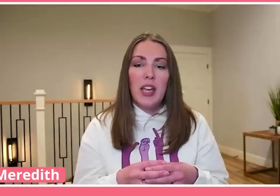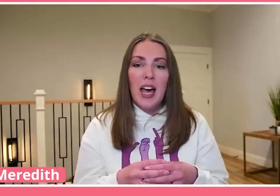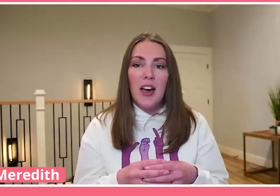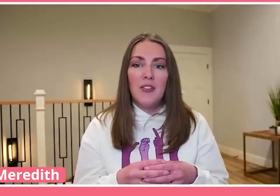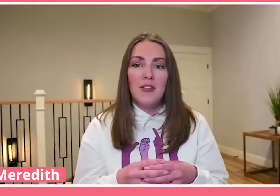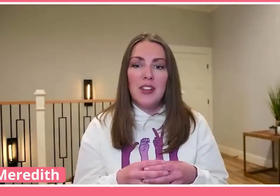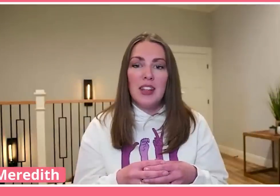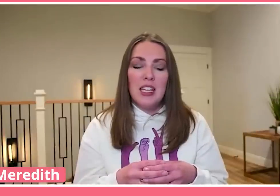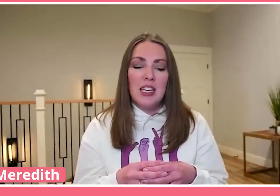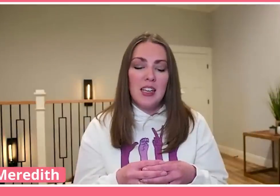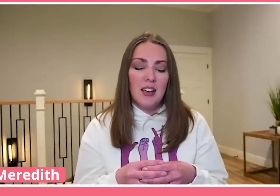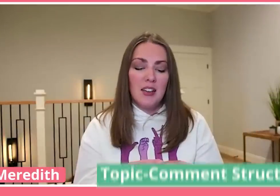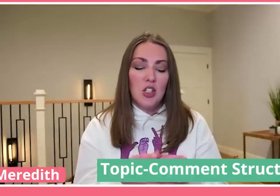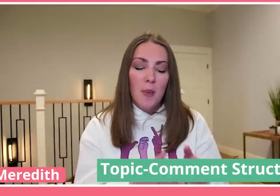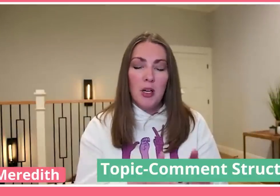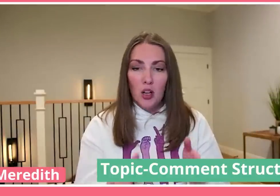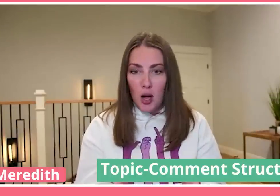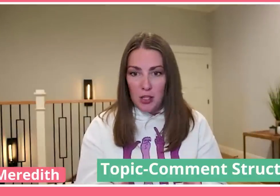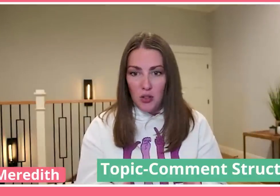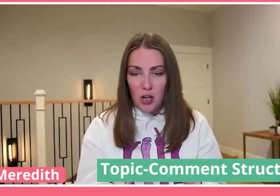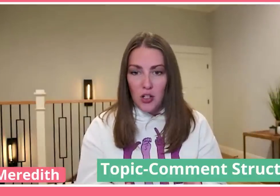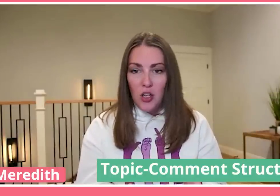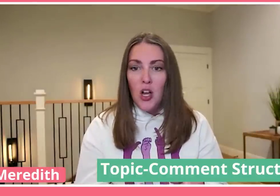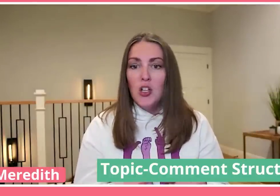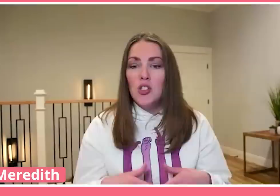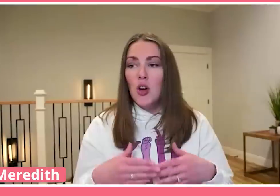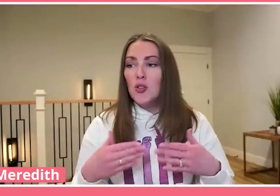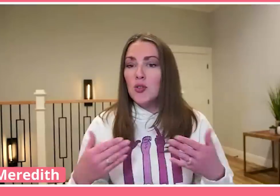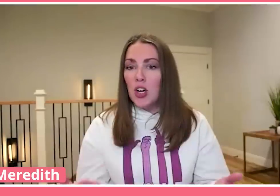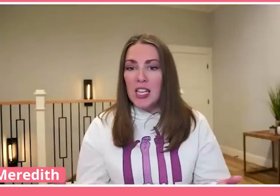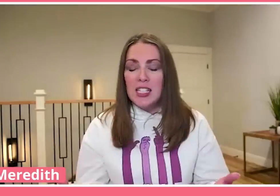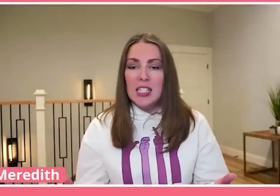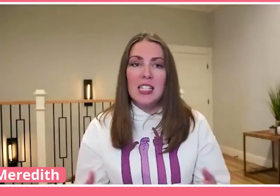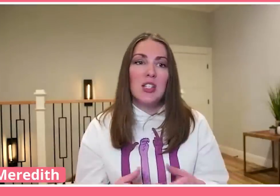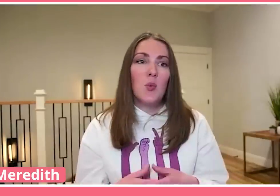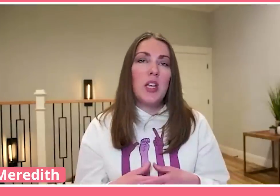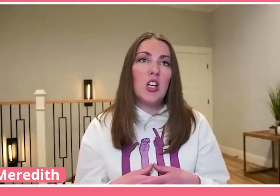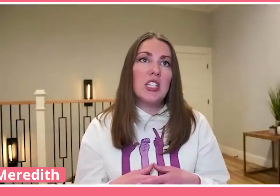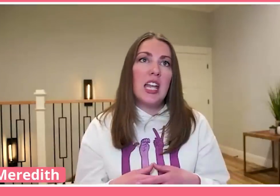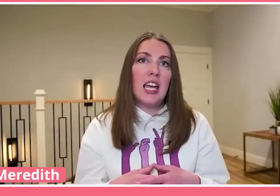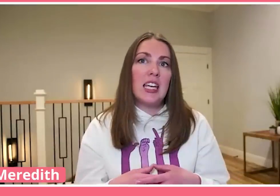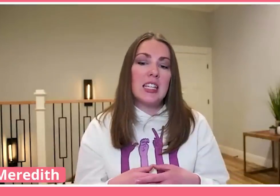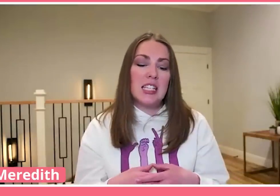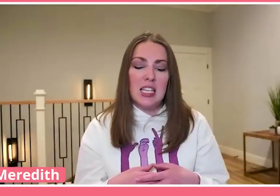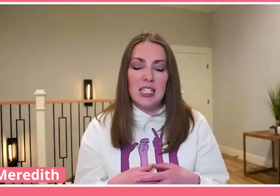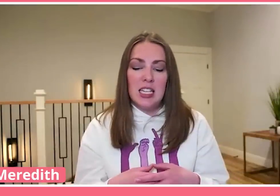have the topic comment structure. So for instance, we could take the sentence,